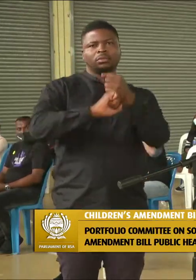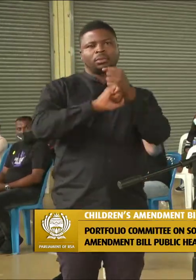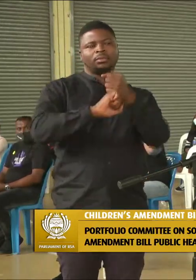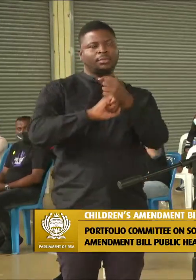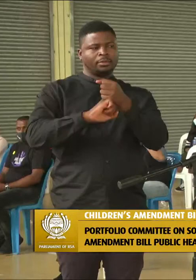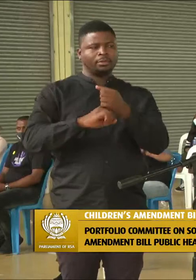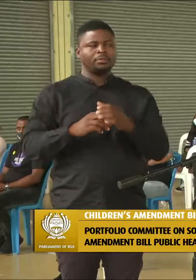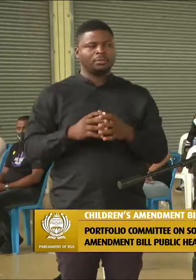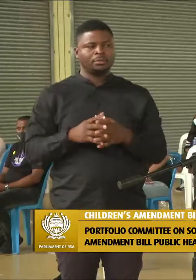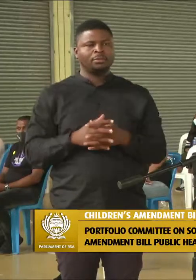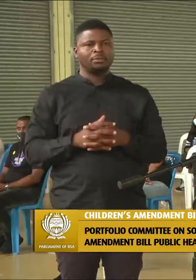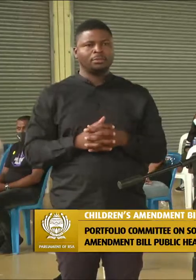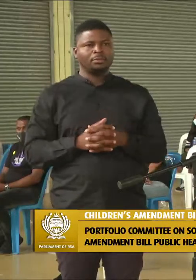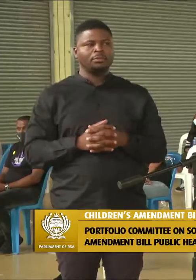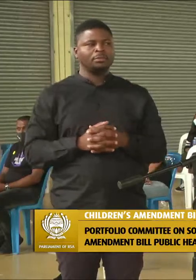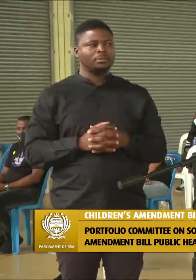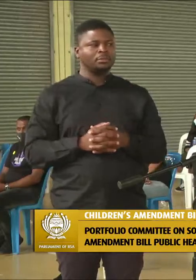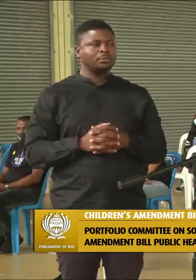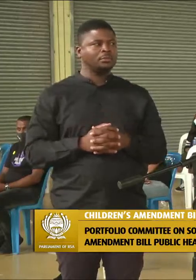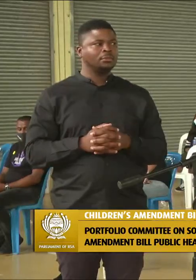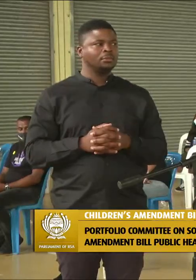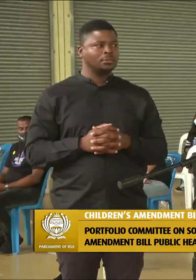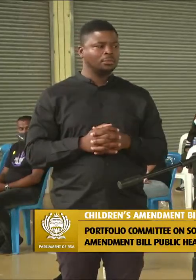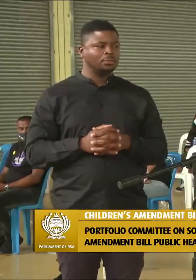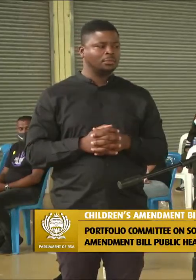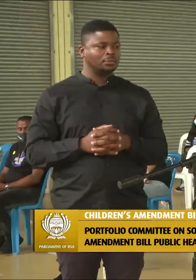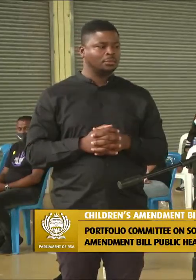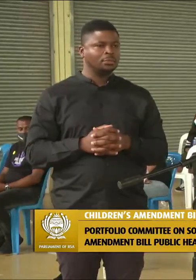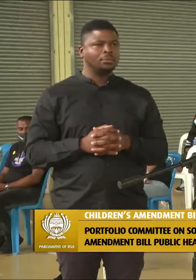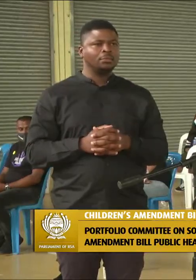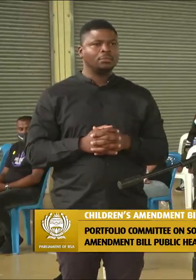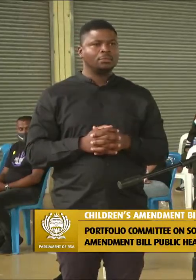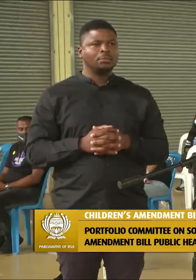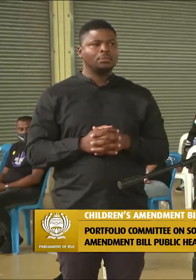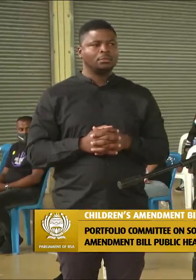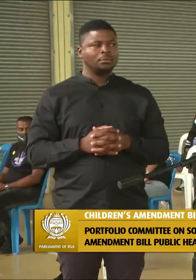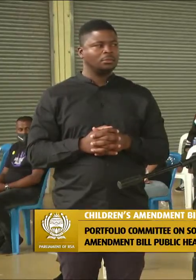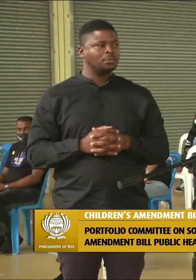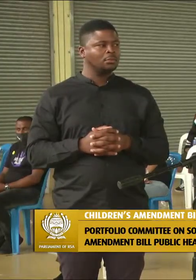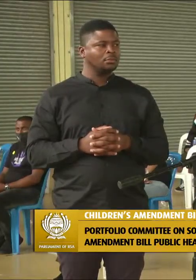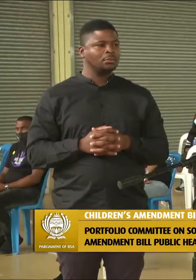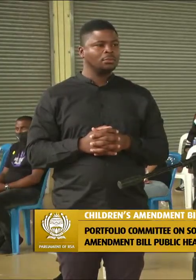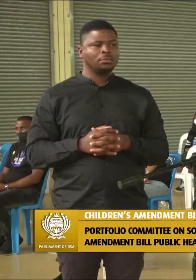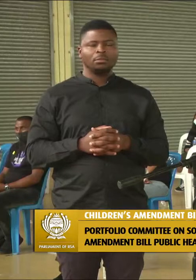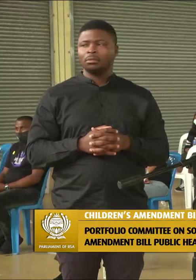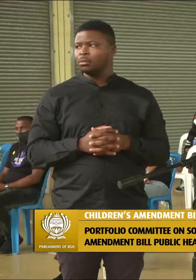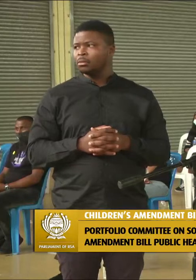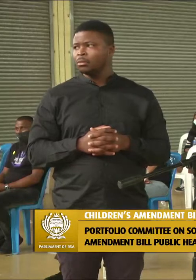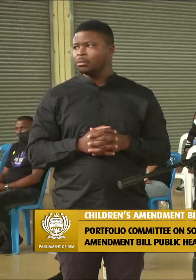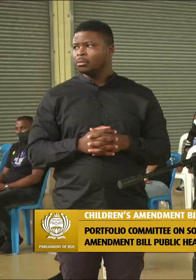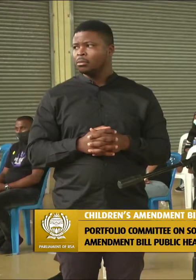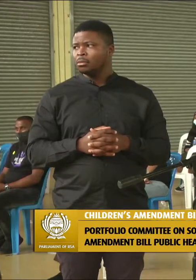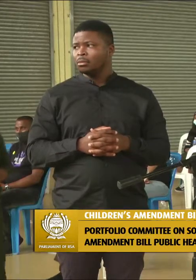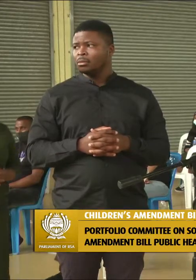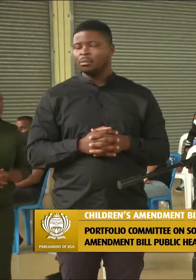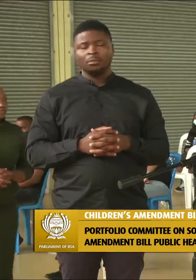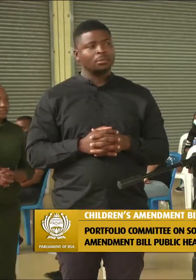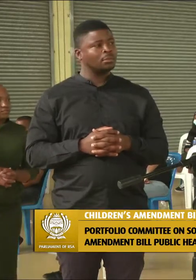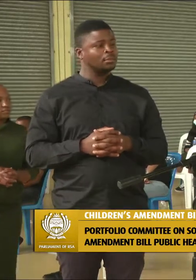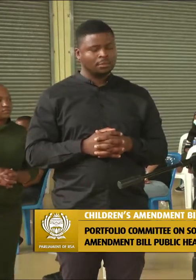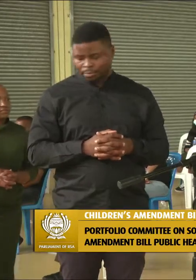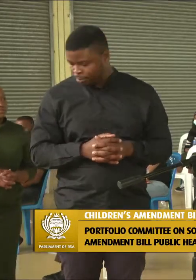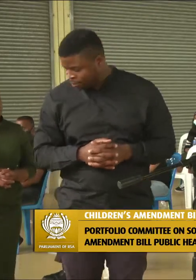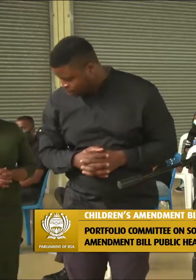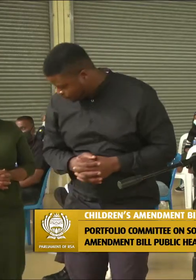konke bekhulunywa. Thank you very much. I support the bill and everything. Ma, ngifuna uzwa kahle kahle